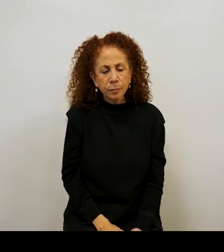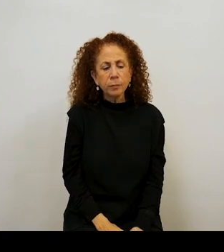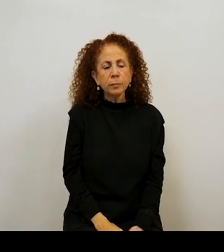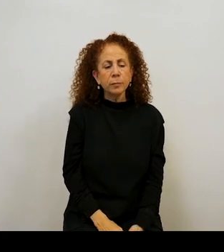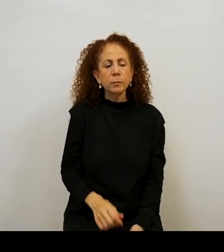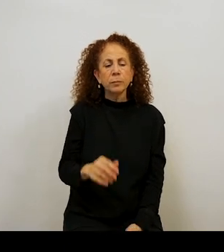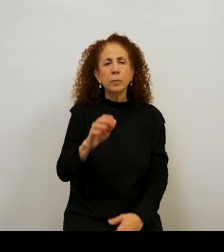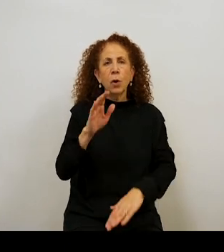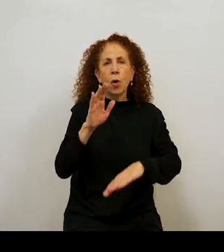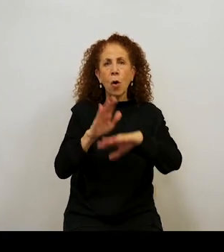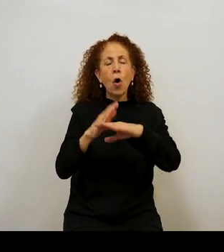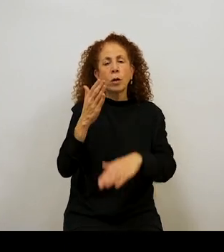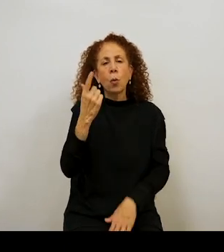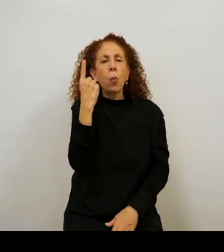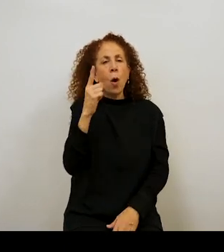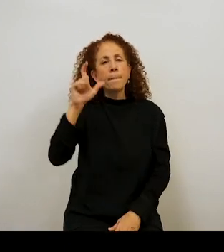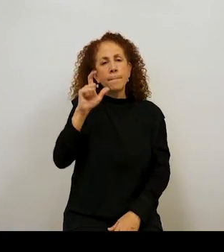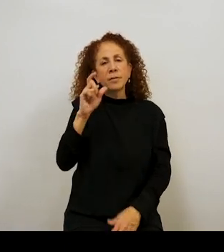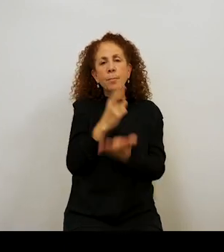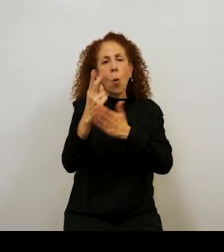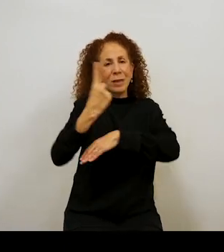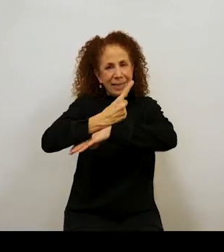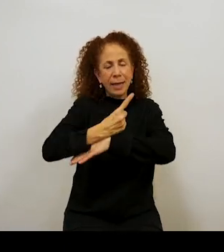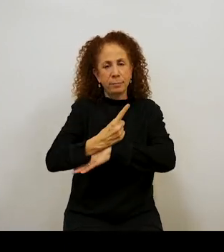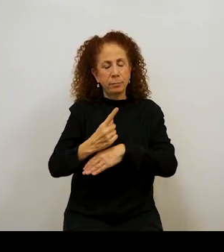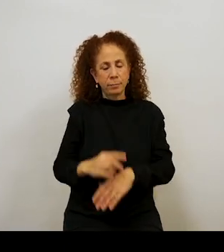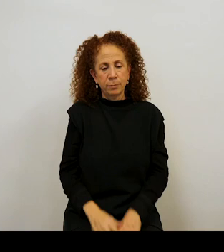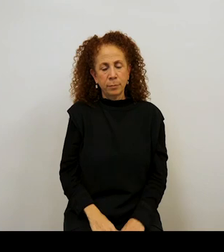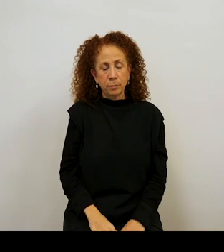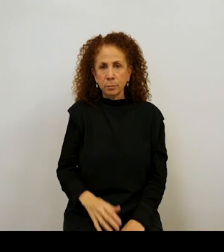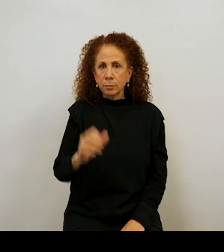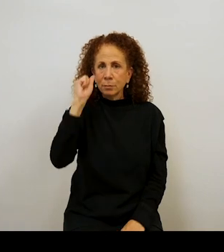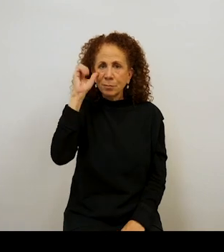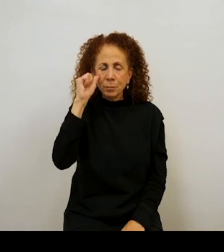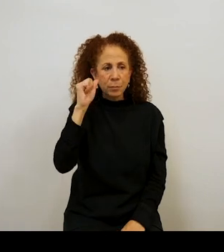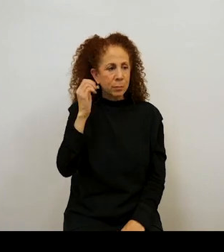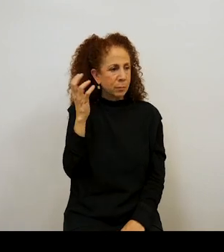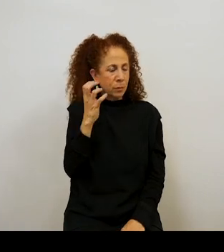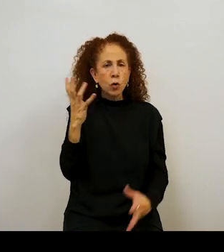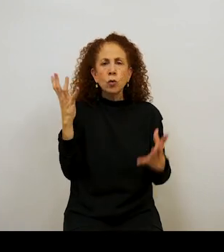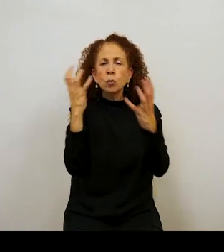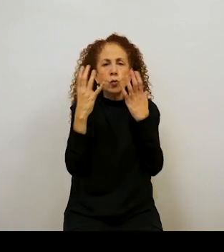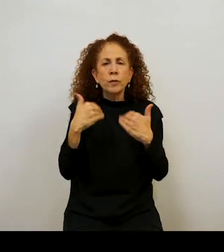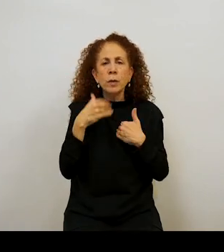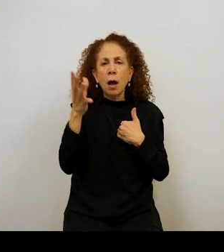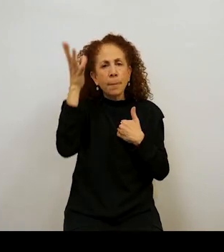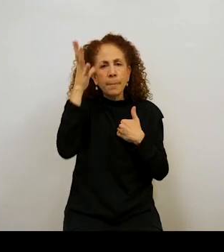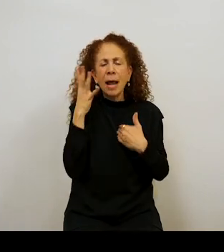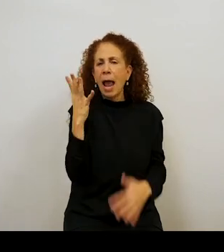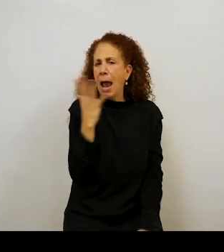Eid, the Muslim holy day, which was extraordinary because you had these incredibly beautiful young men. I mean, so good